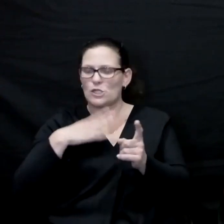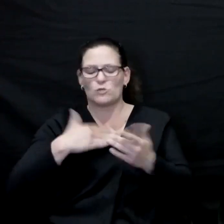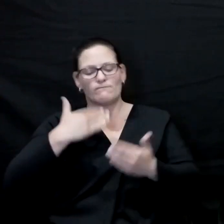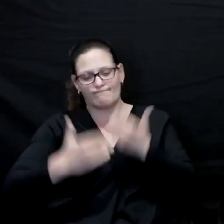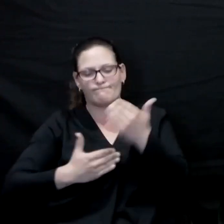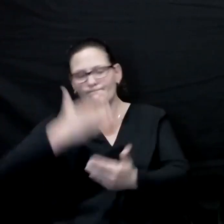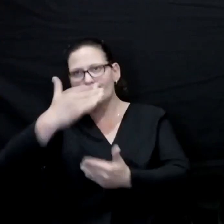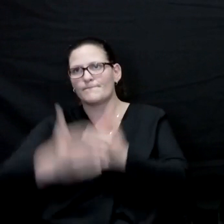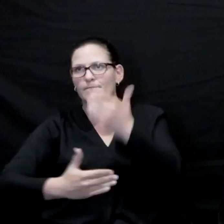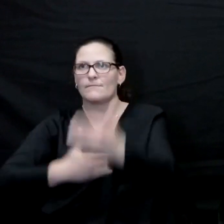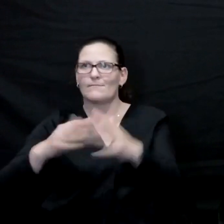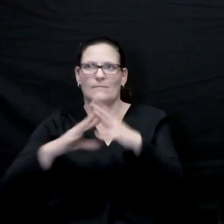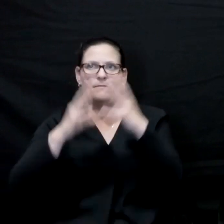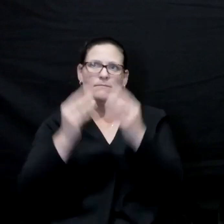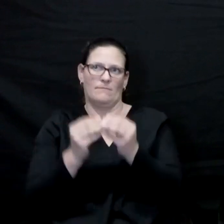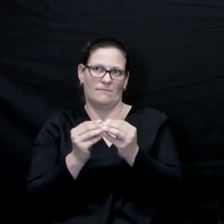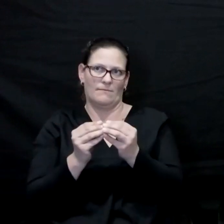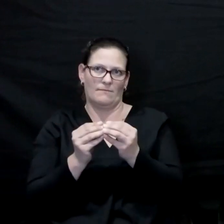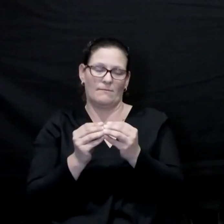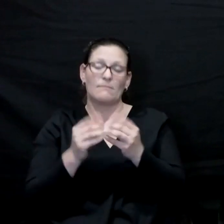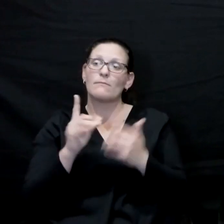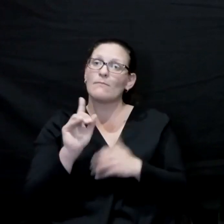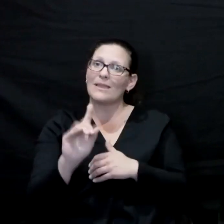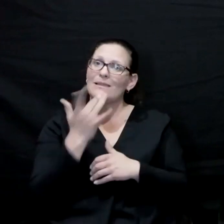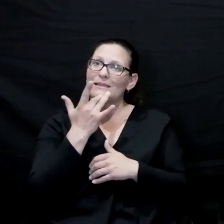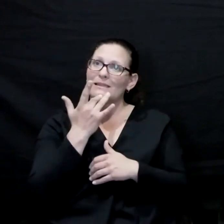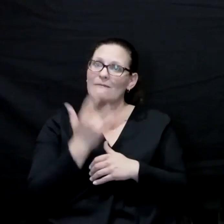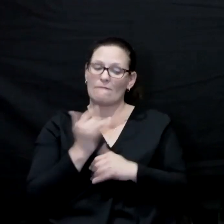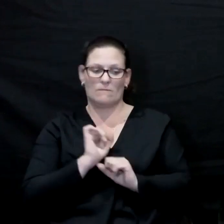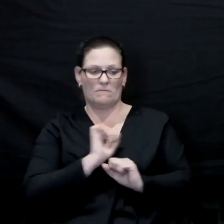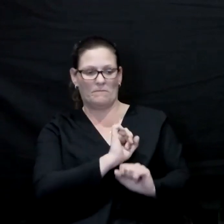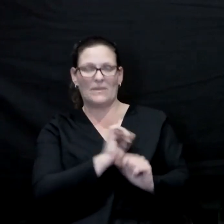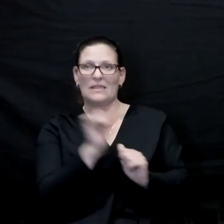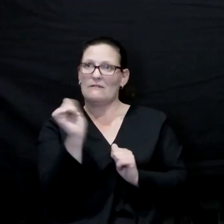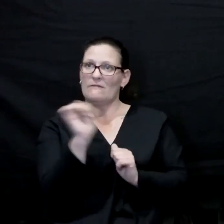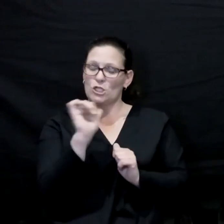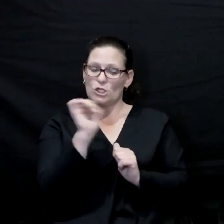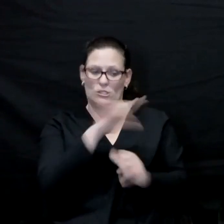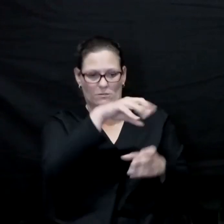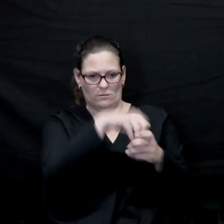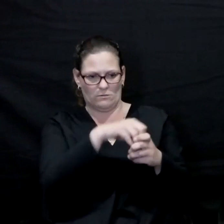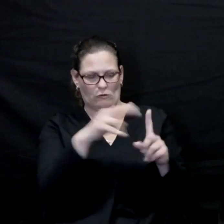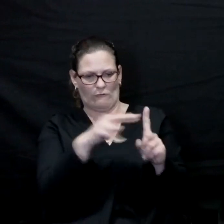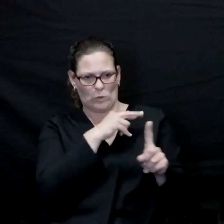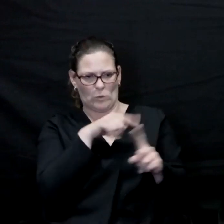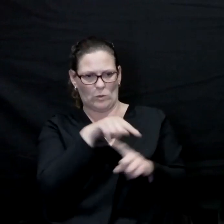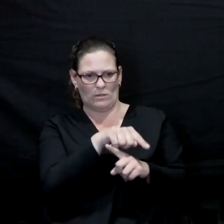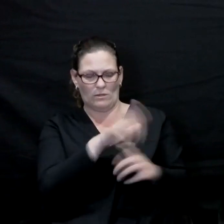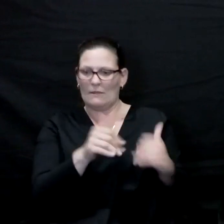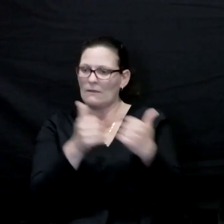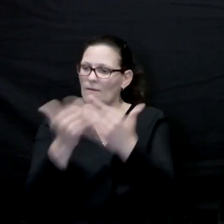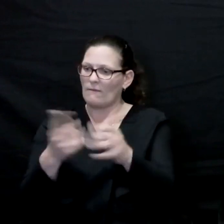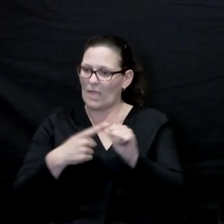So what happens if you're not happy with the decision made at the internal review and it's not in your favour?